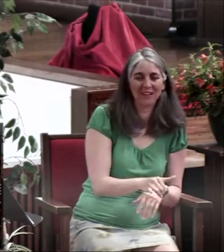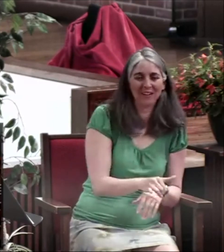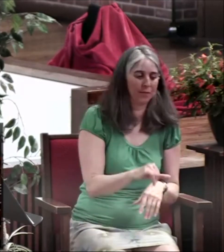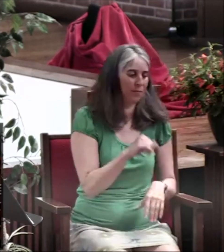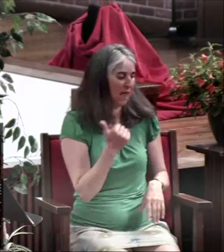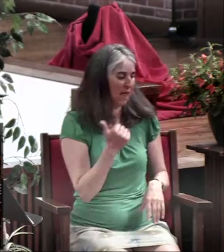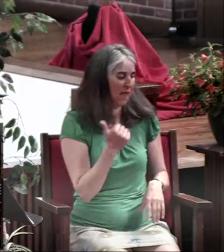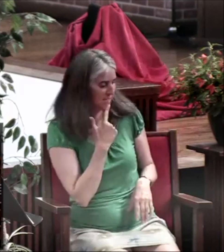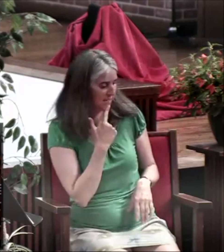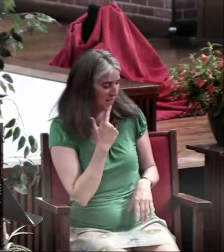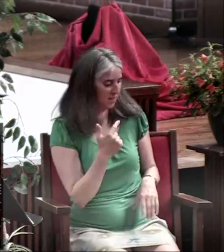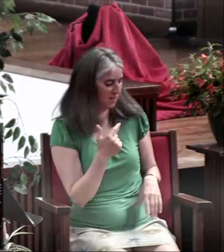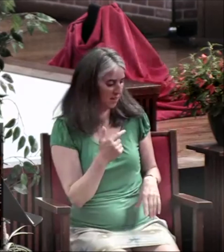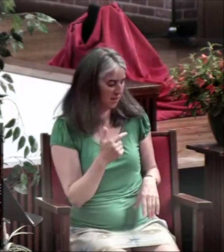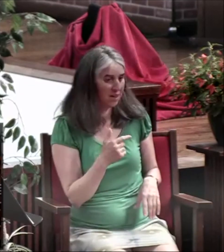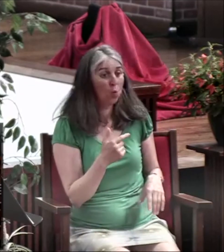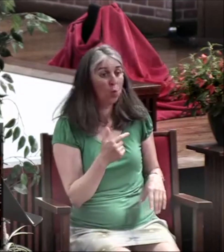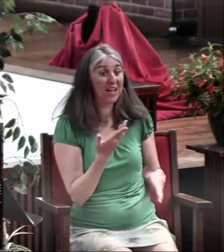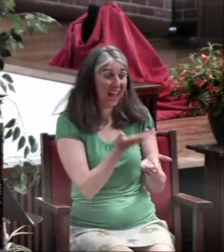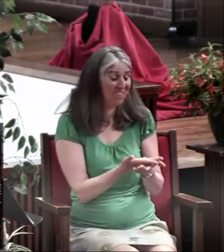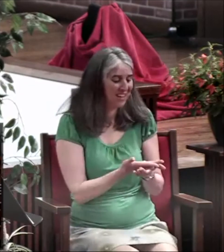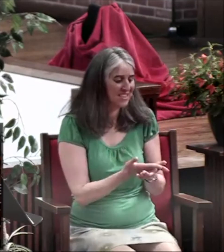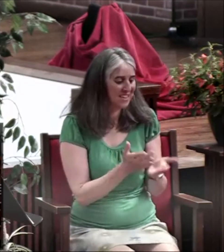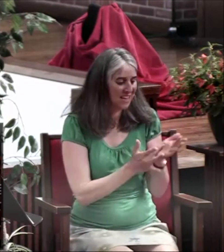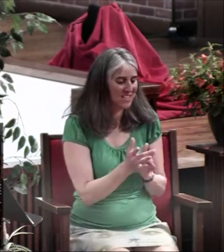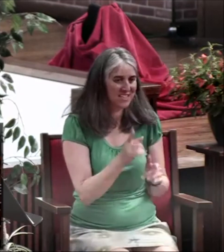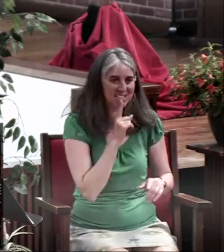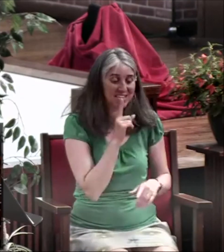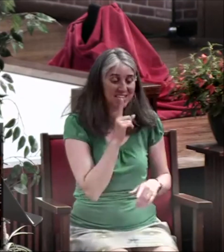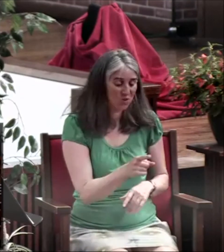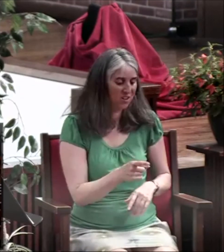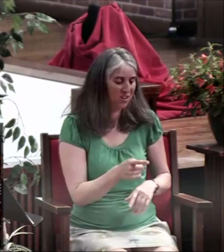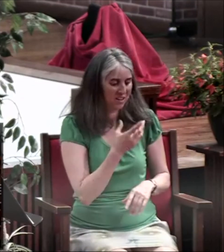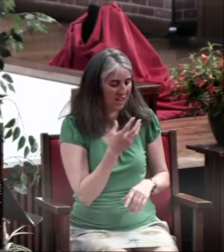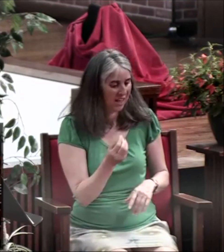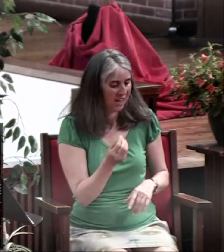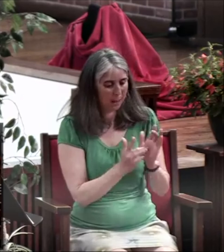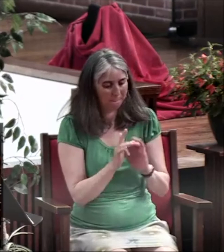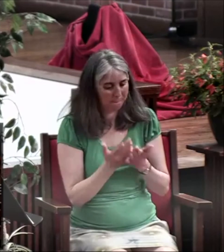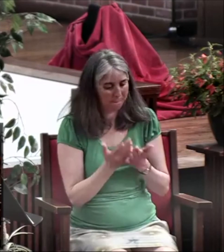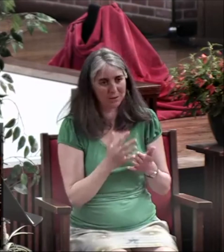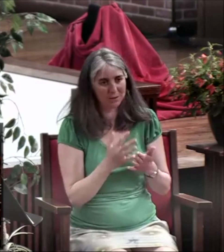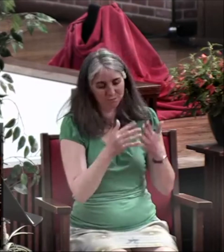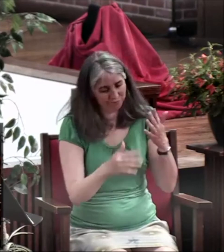the other one says, well, there's empirical evidence that Jesus existed and the Bible, etc.,